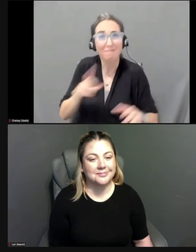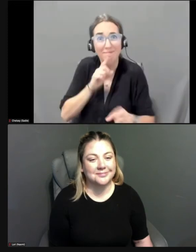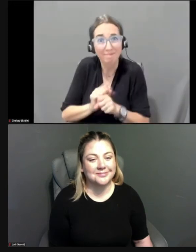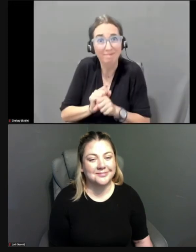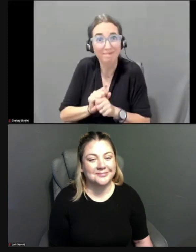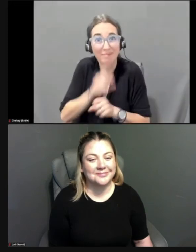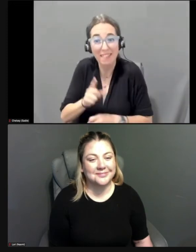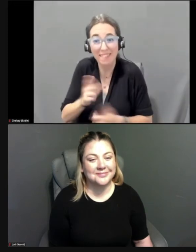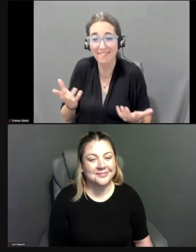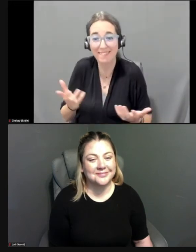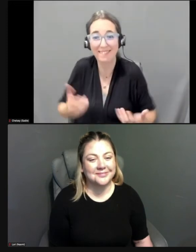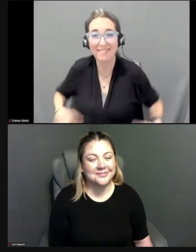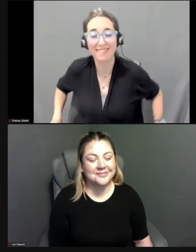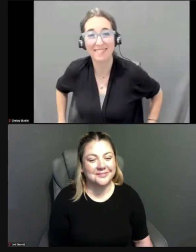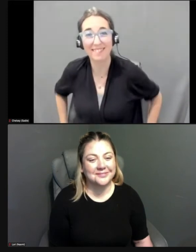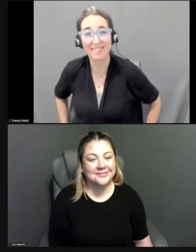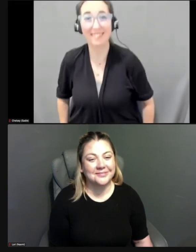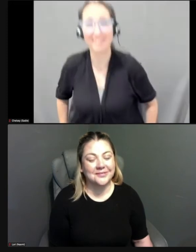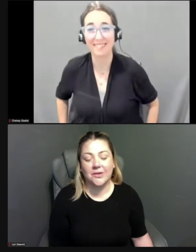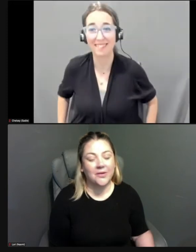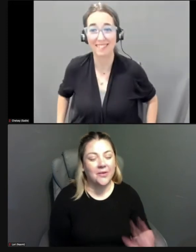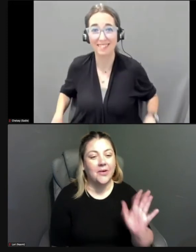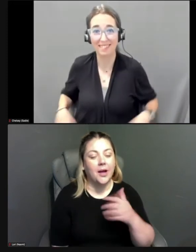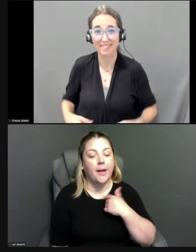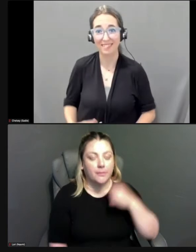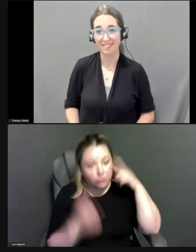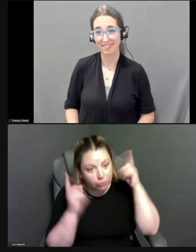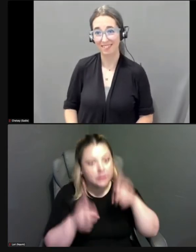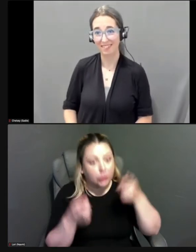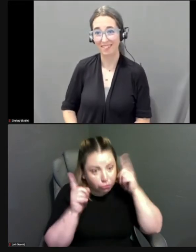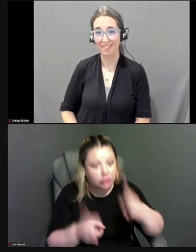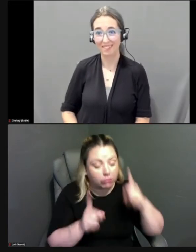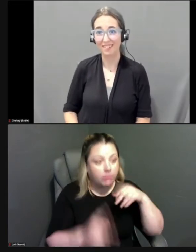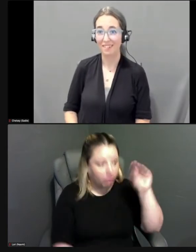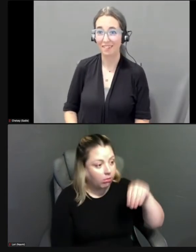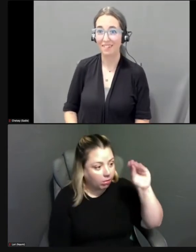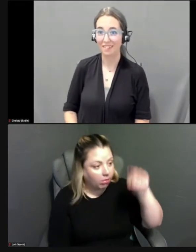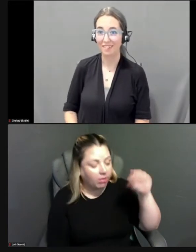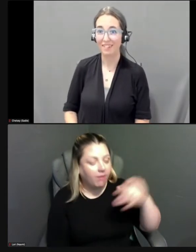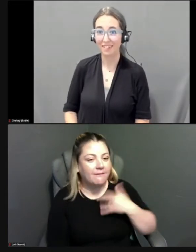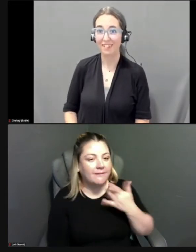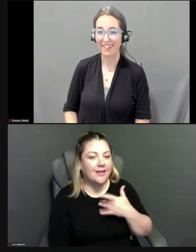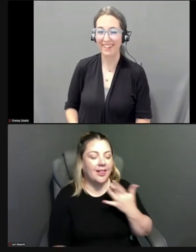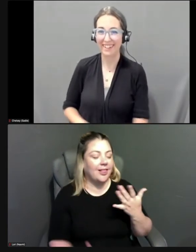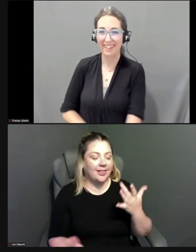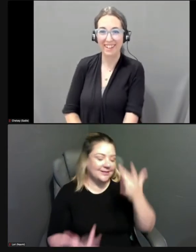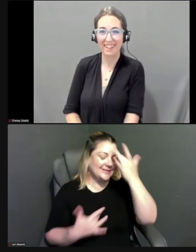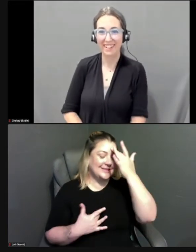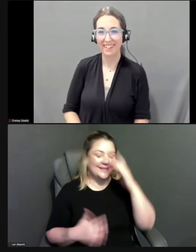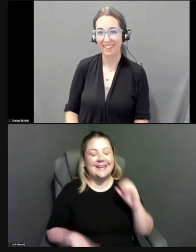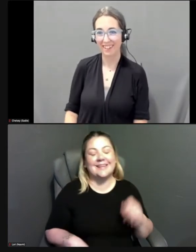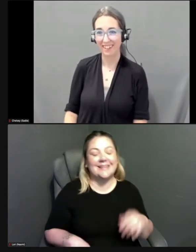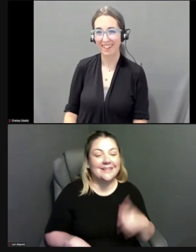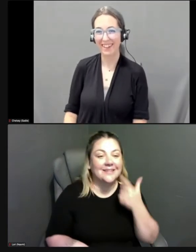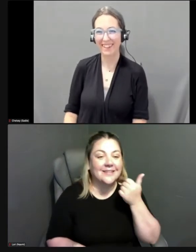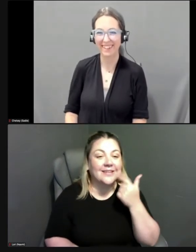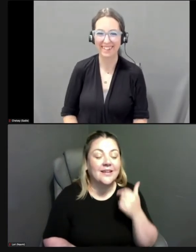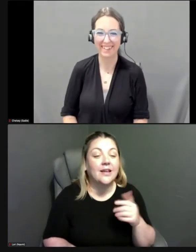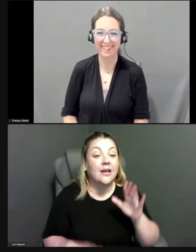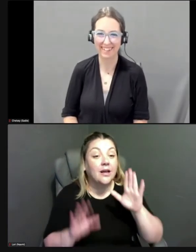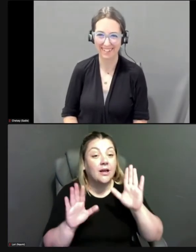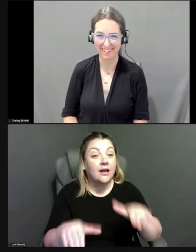nodding so hard that like I feel like I'm making myself seasick. Yeah. It's so interesting